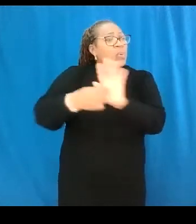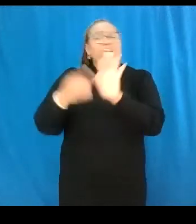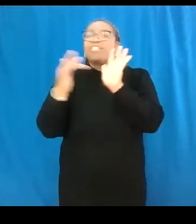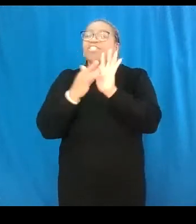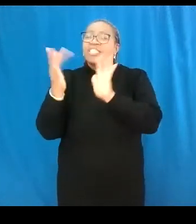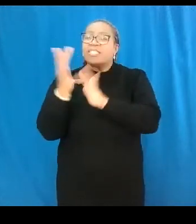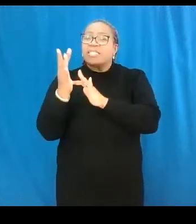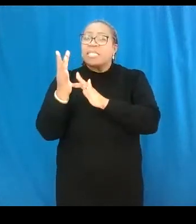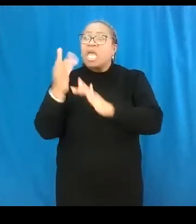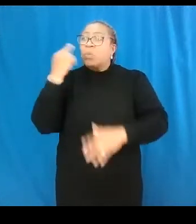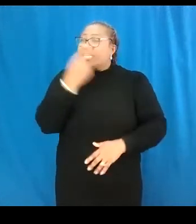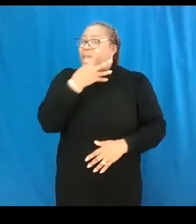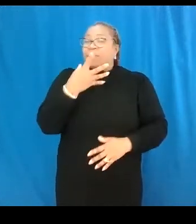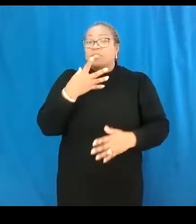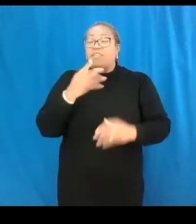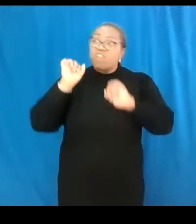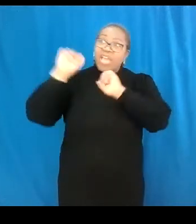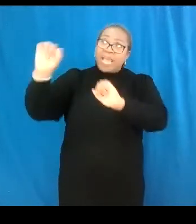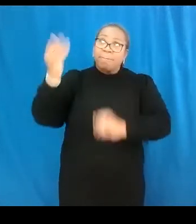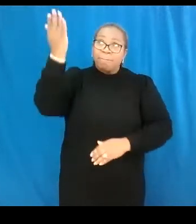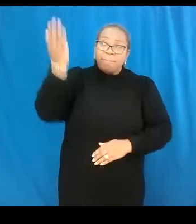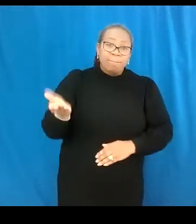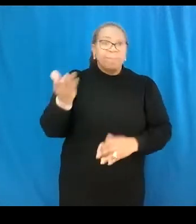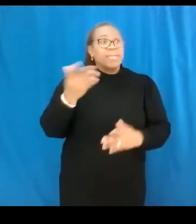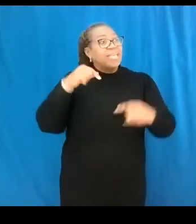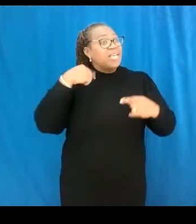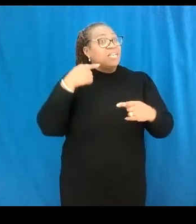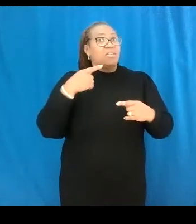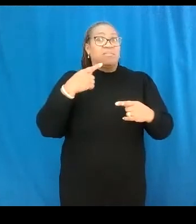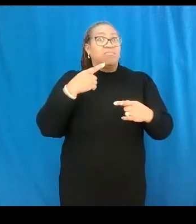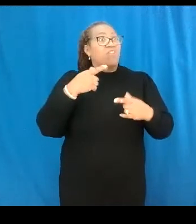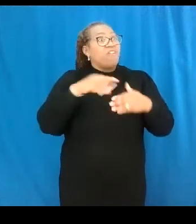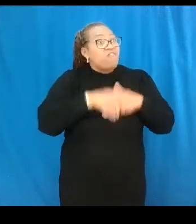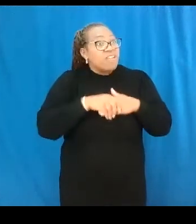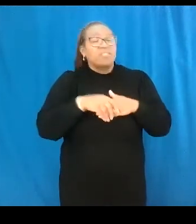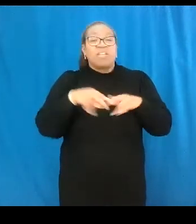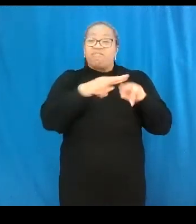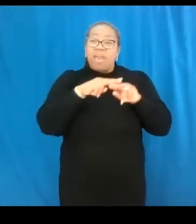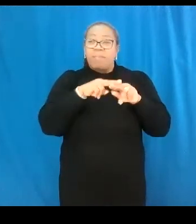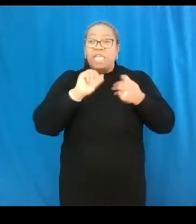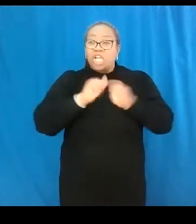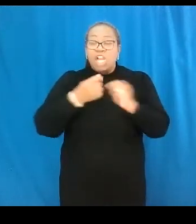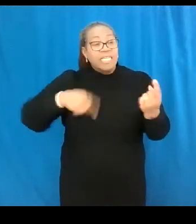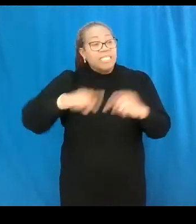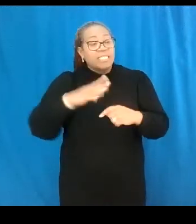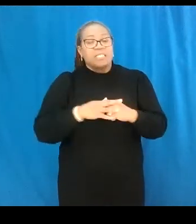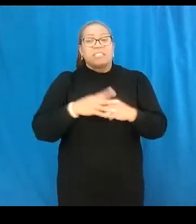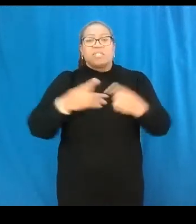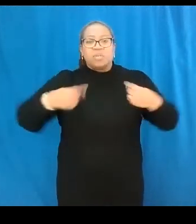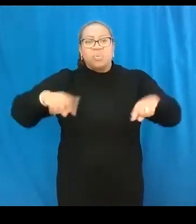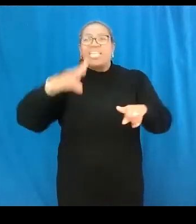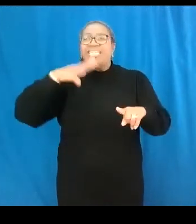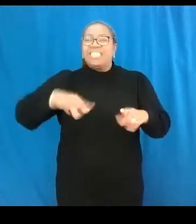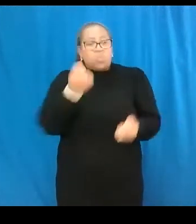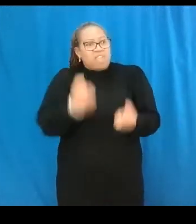Jesus in our city, in the city of London, with our friends, with our family, with our colleagues, then we need to evaluate the way we